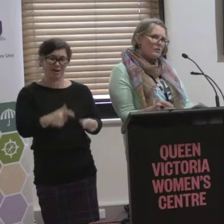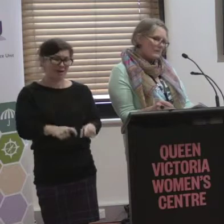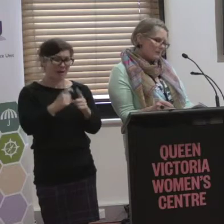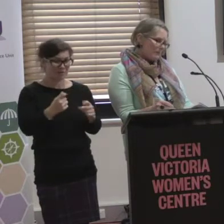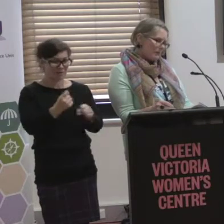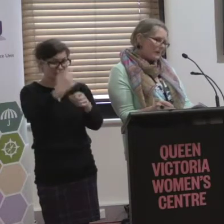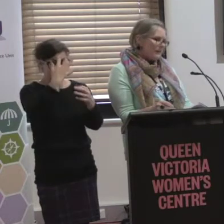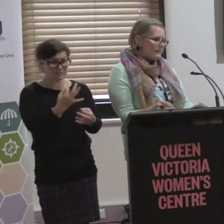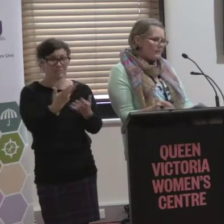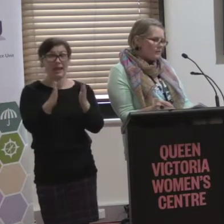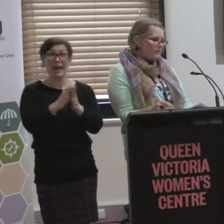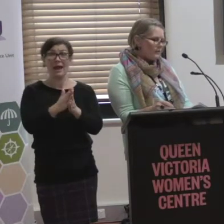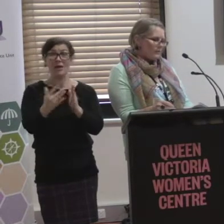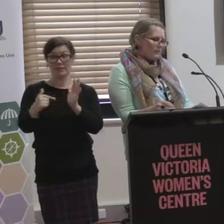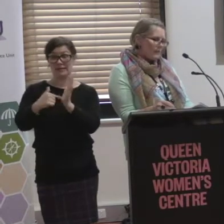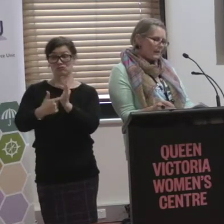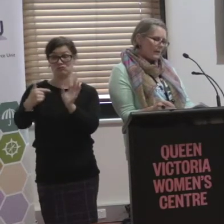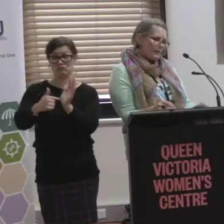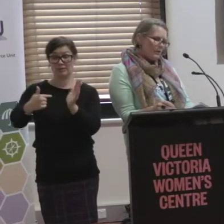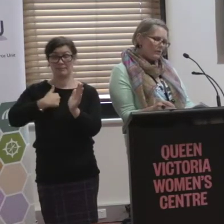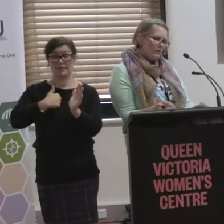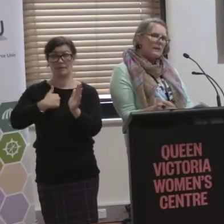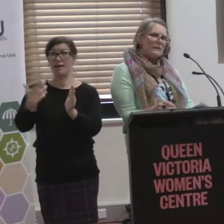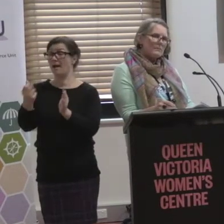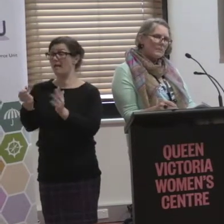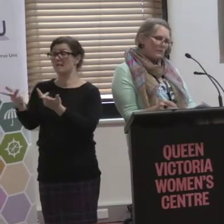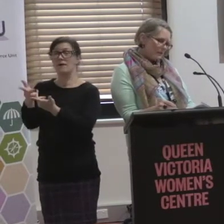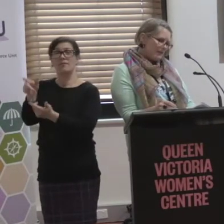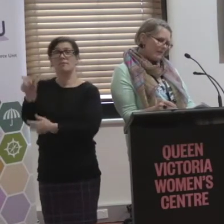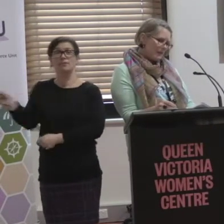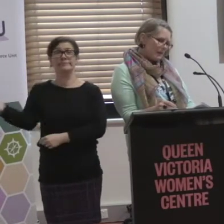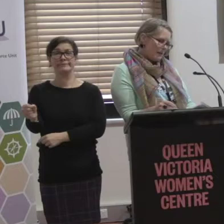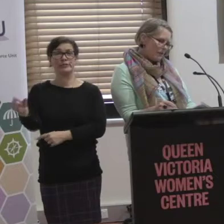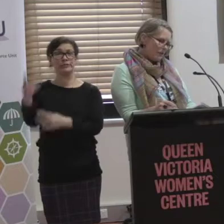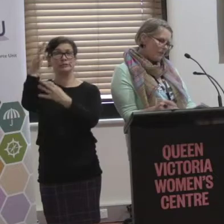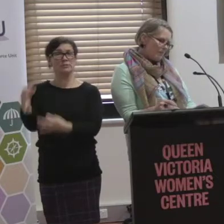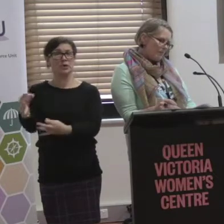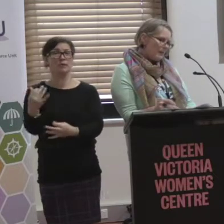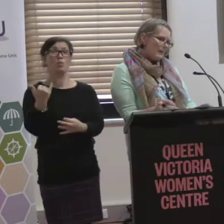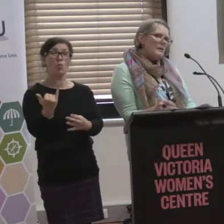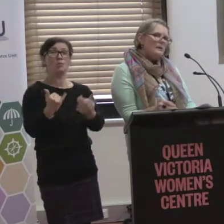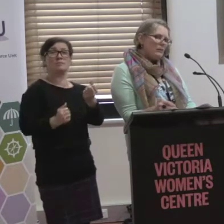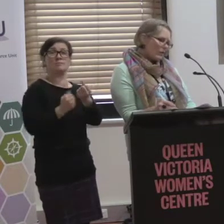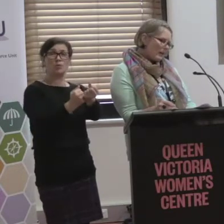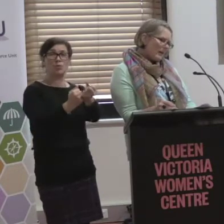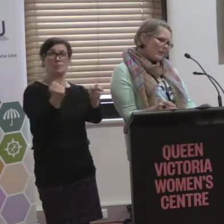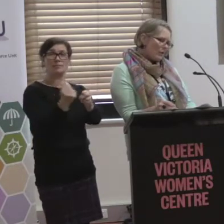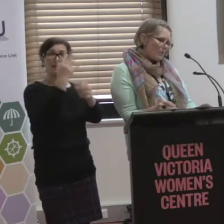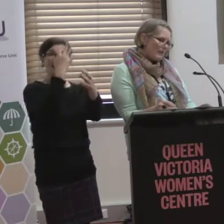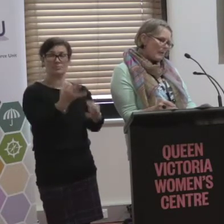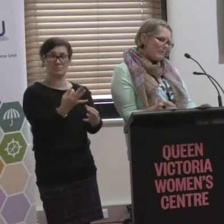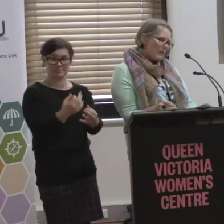are treated. There's the substitute decision-making approach and the supported decision-making approach. Victoria